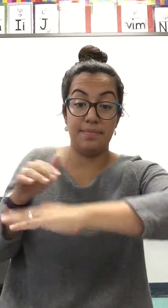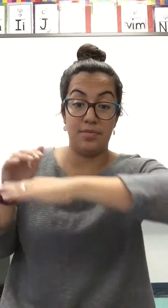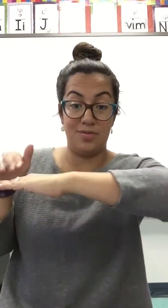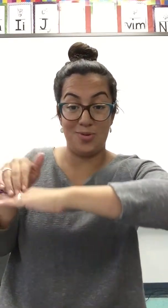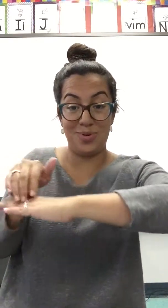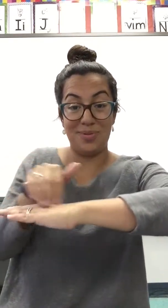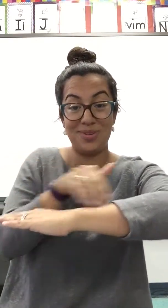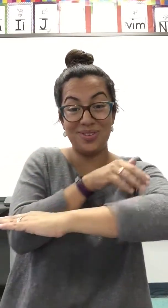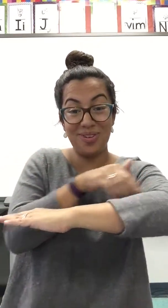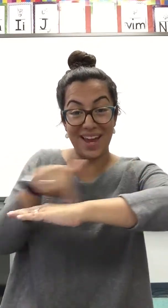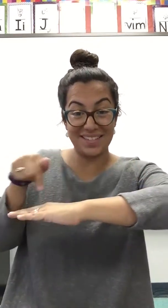going to flip it forward. So don't know. I don't like, so you're going to take it and squeeze